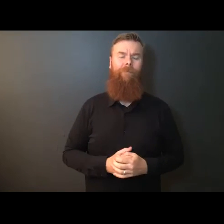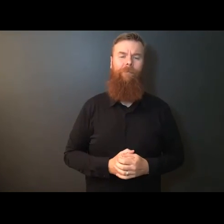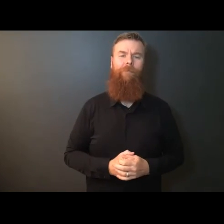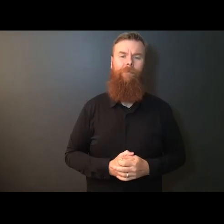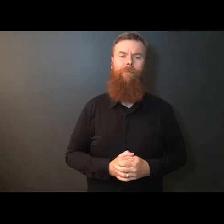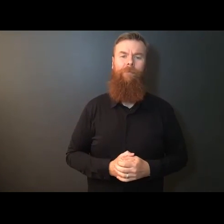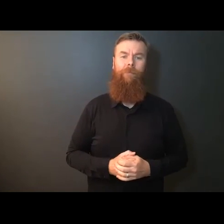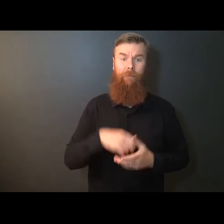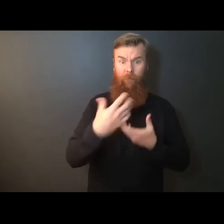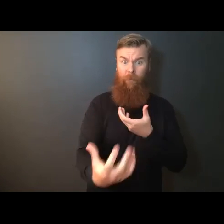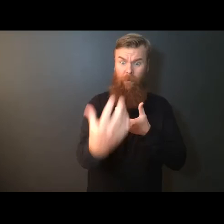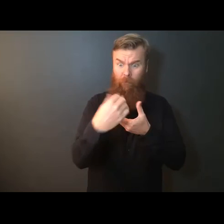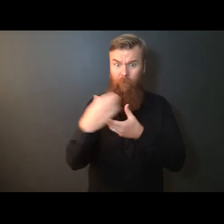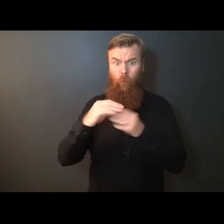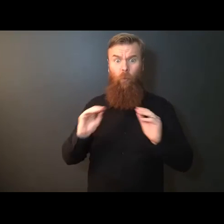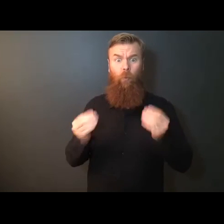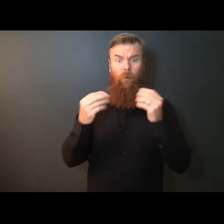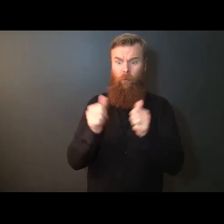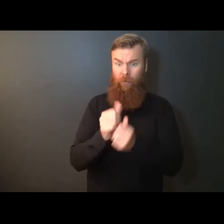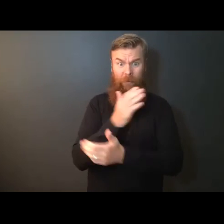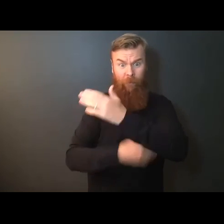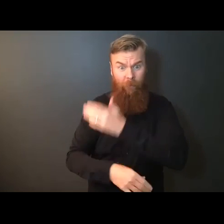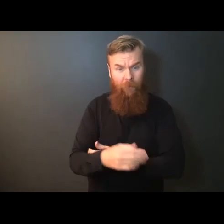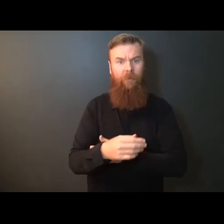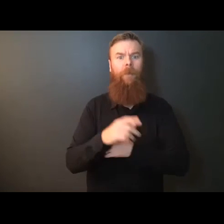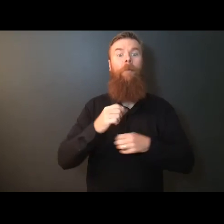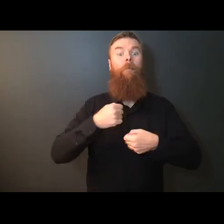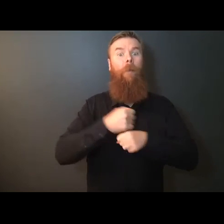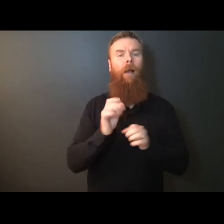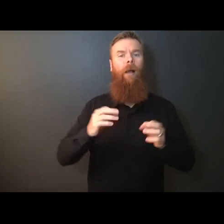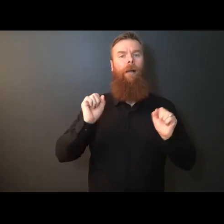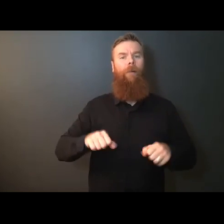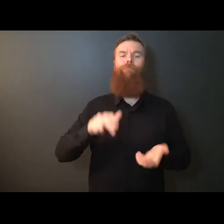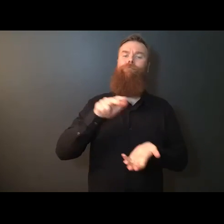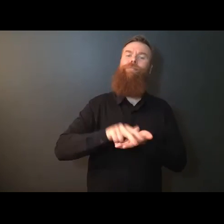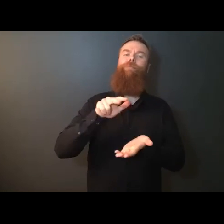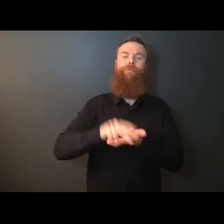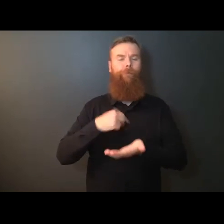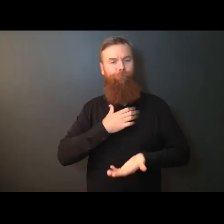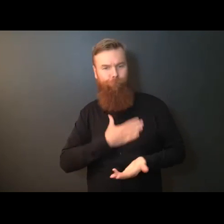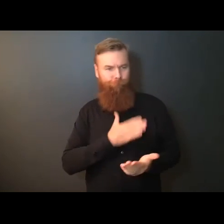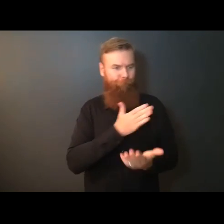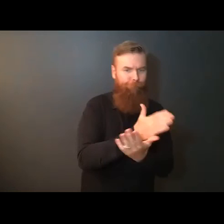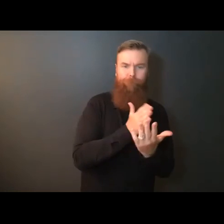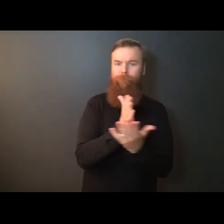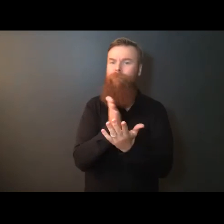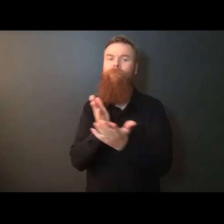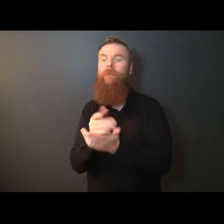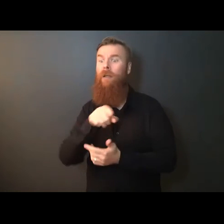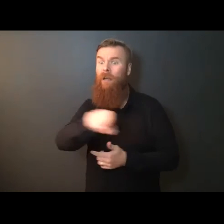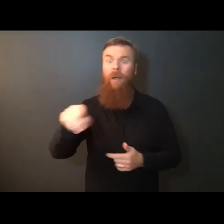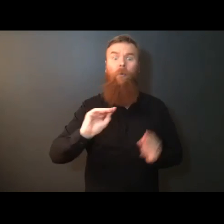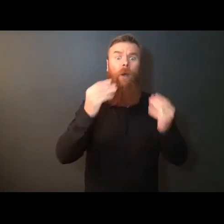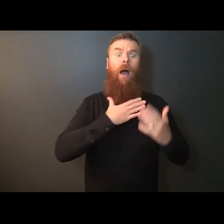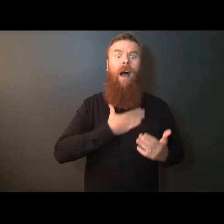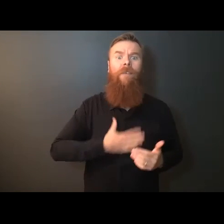disabilities for in the policy making is to understand the things from their perspective. We need some sort of person-centered,